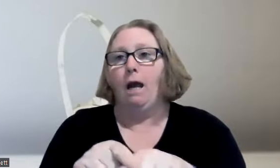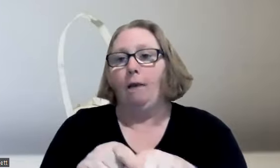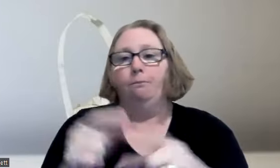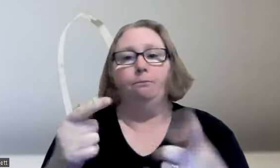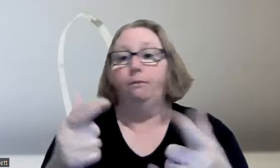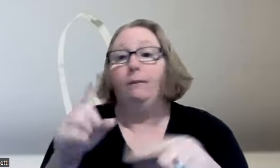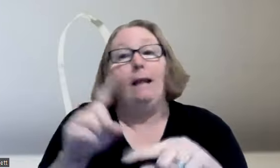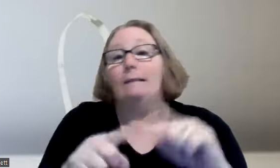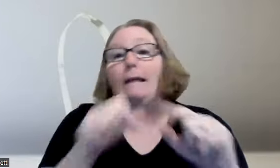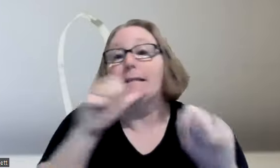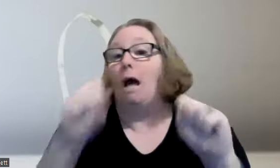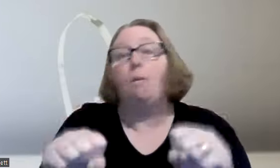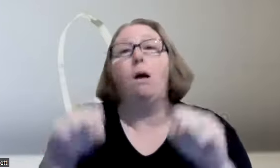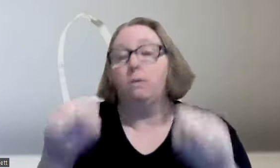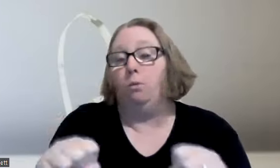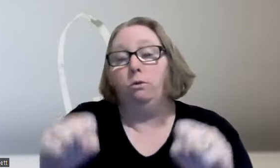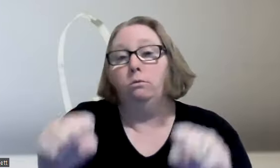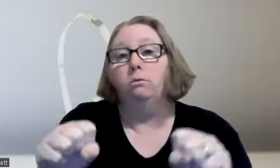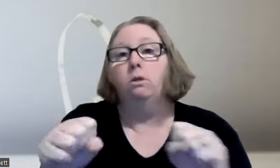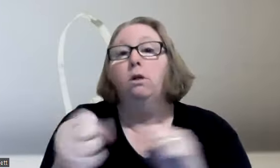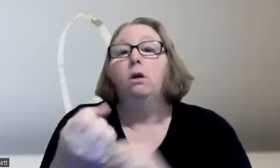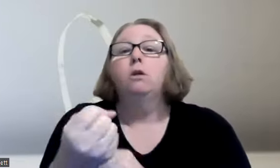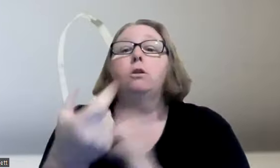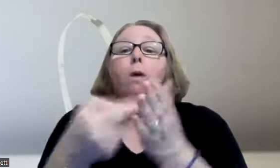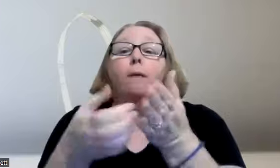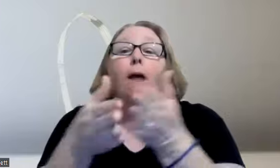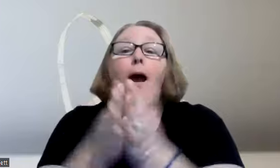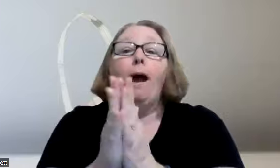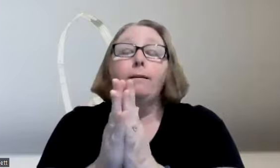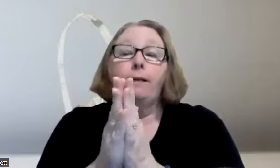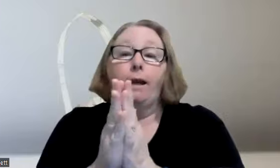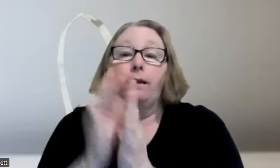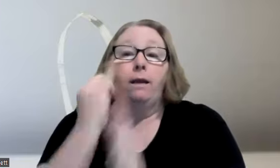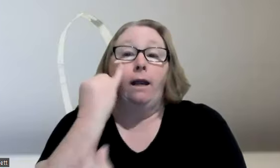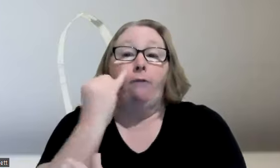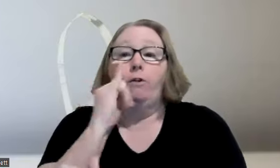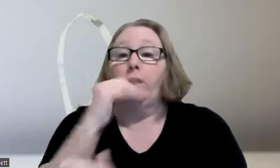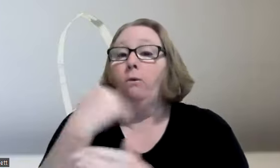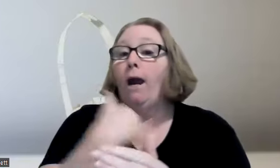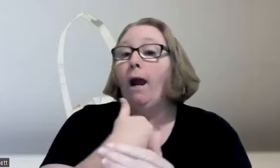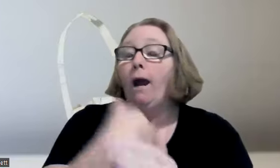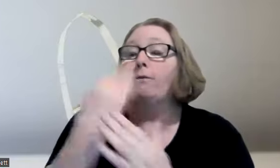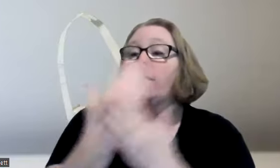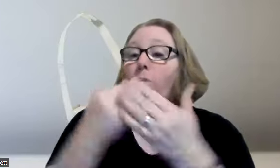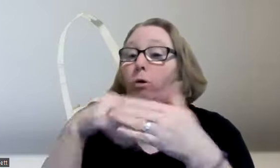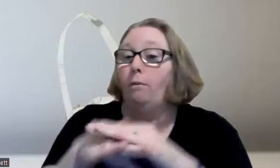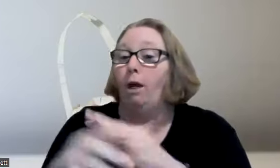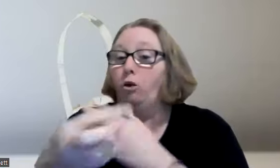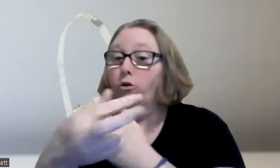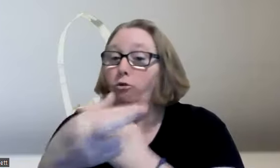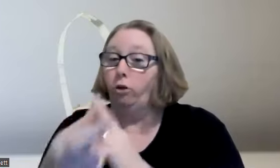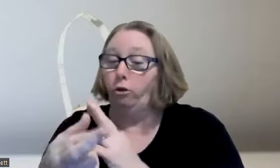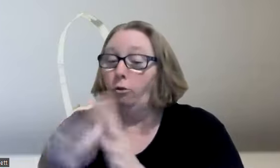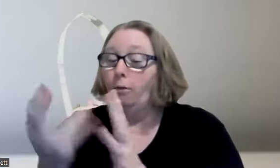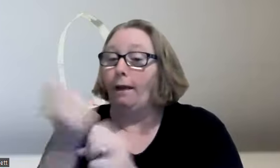time. It's not possible. So what I'm asking, if we don't have someone come in your room and